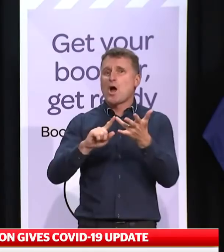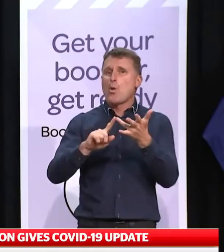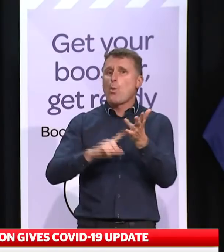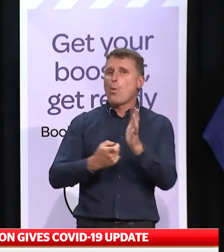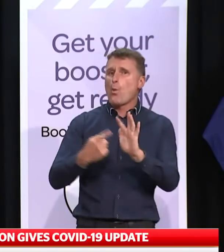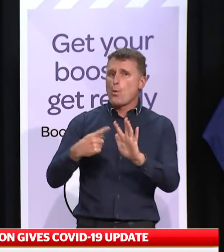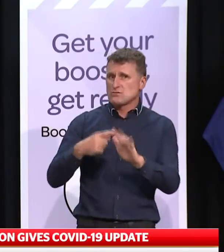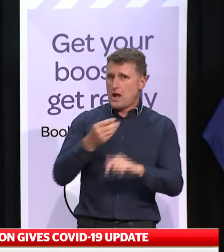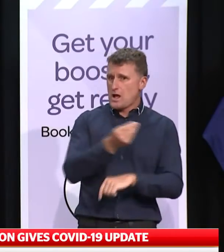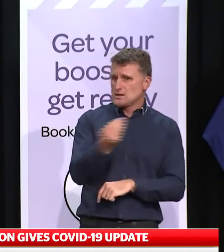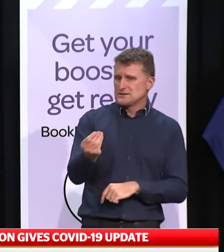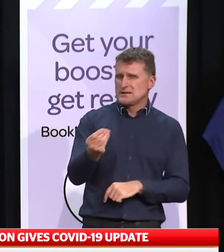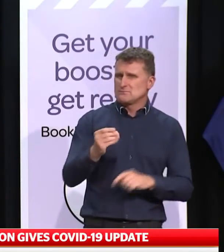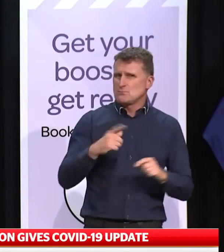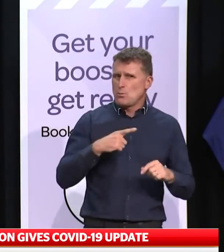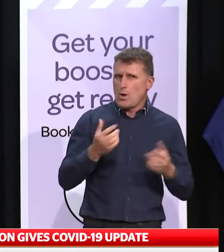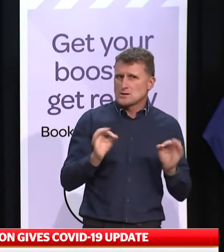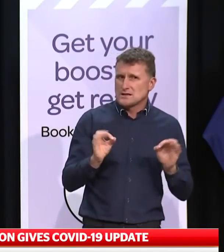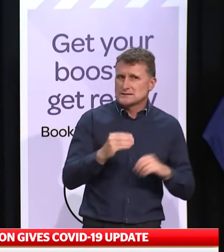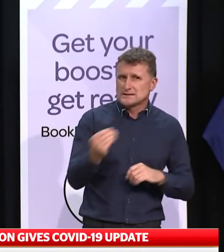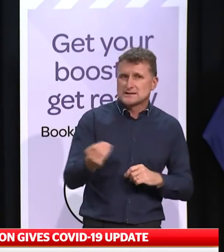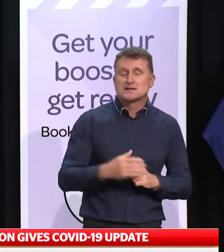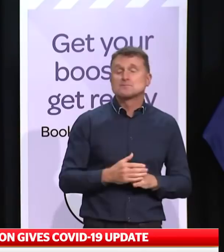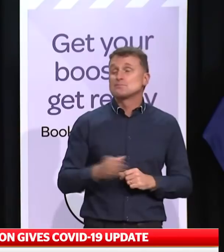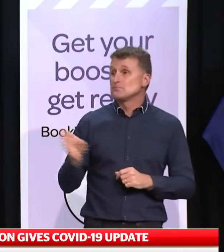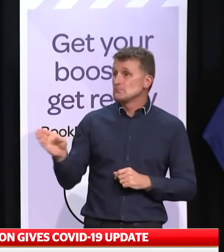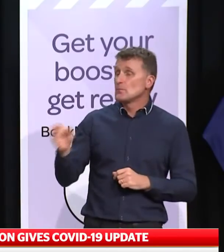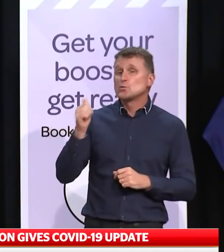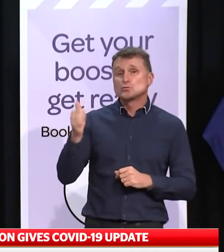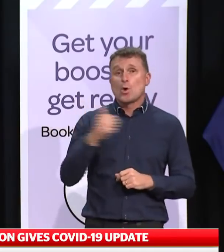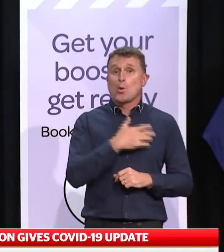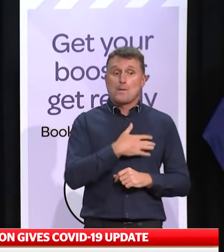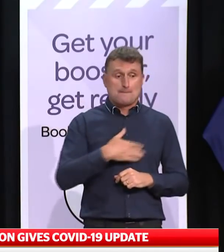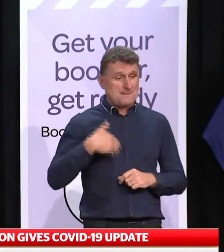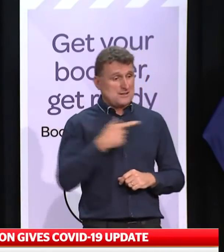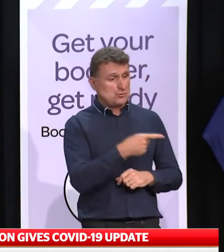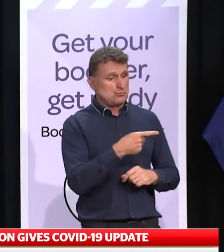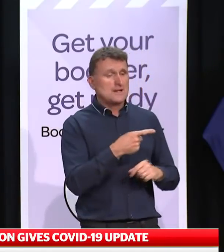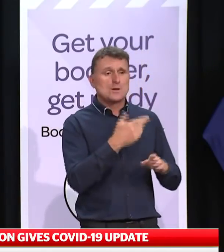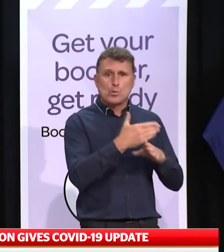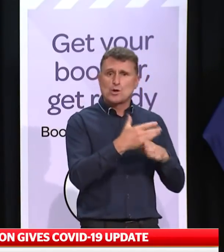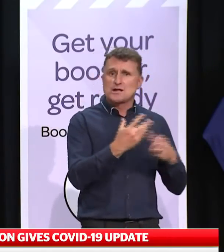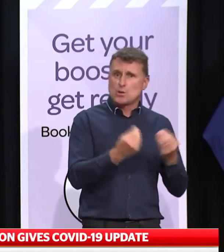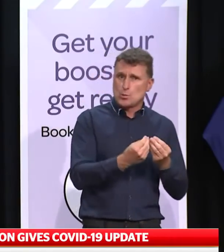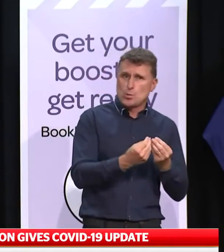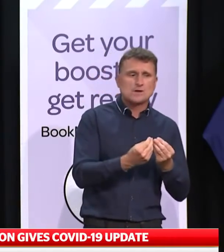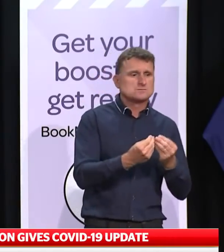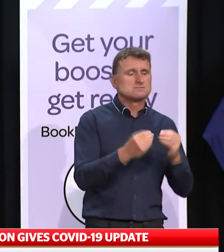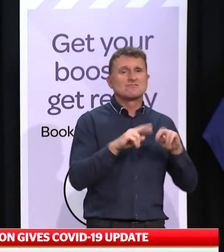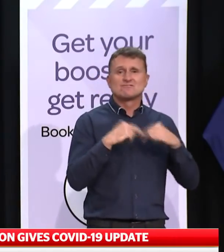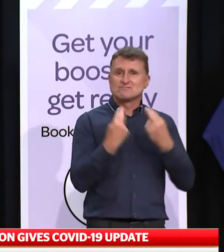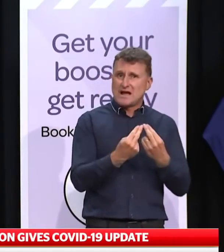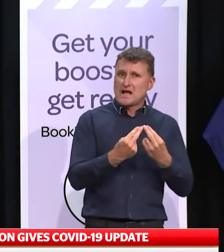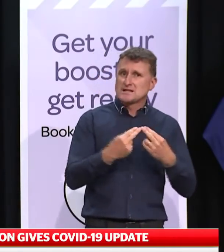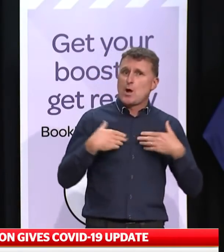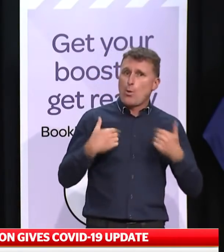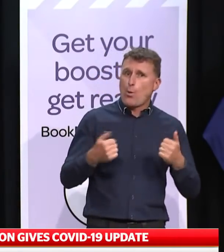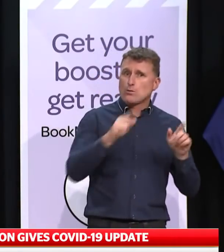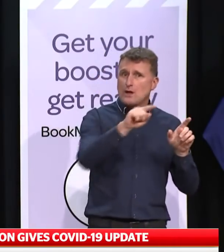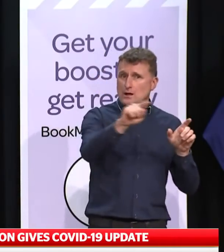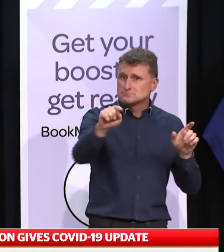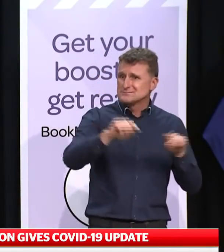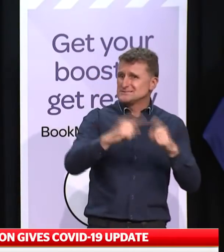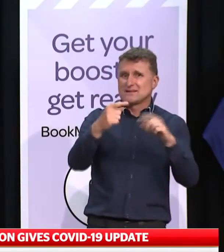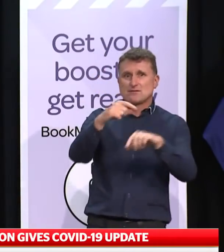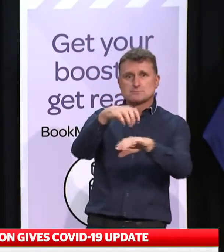the Ministry has expressed previously, and as you know, they are working with whānau order providers. What I was going to say was that one of the things